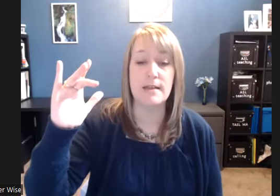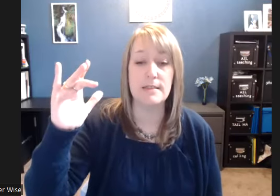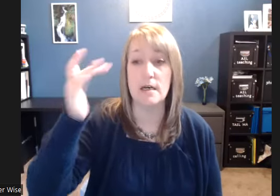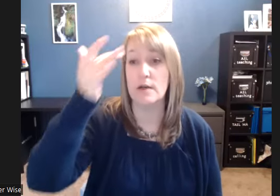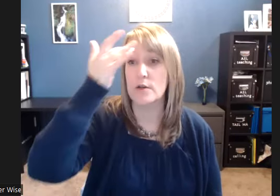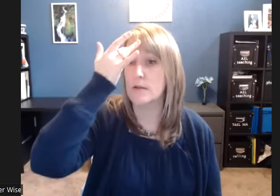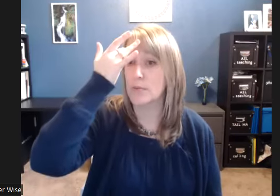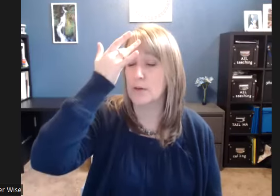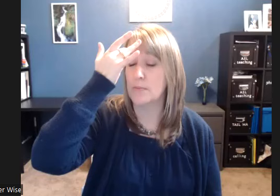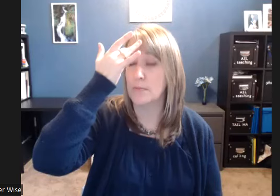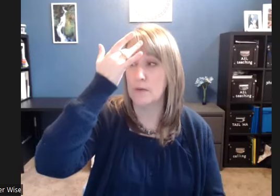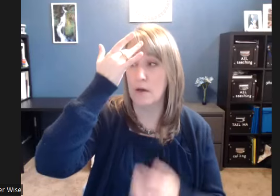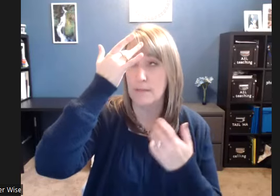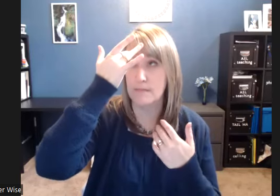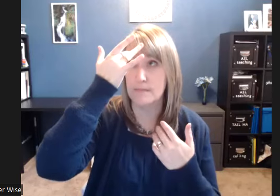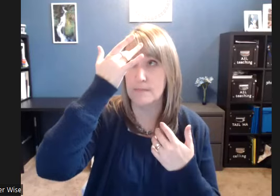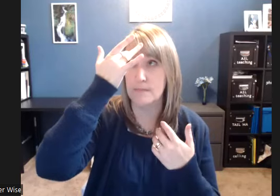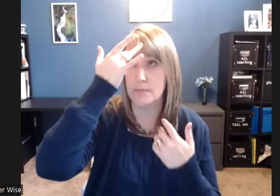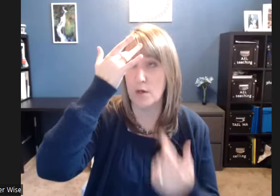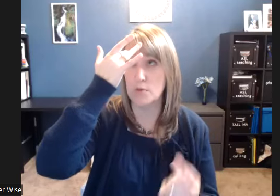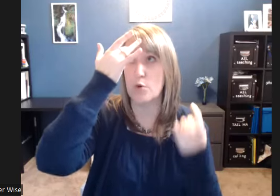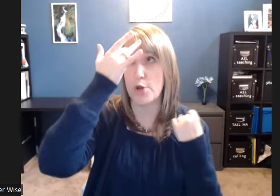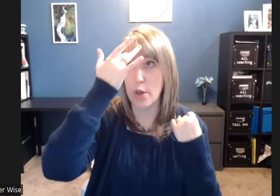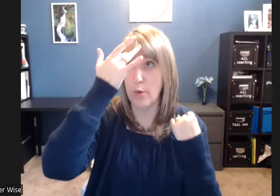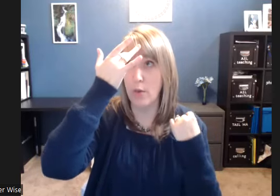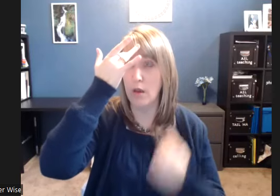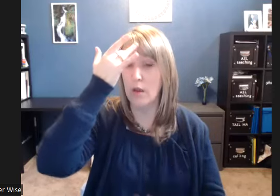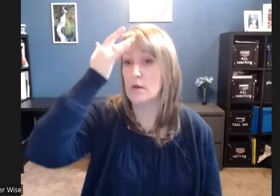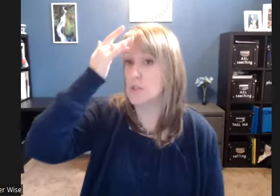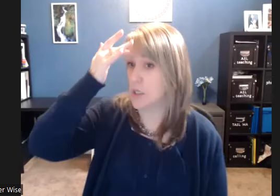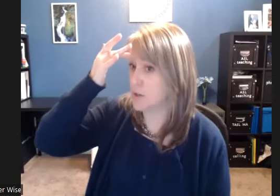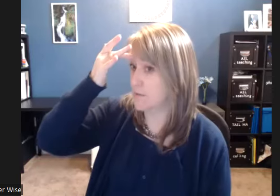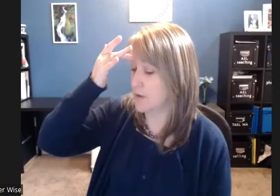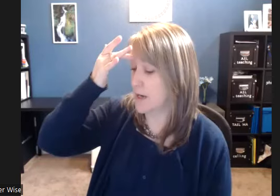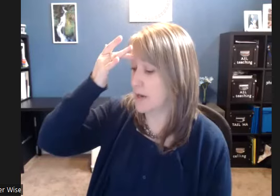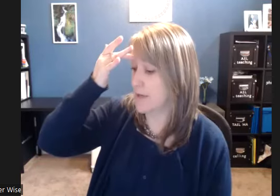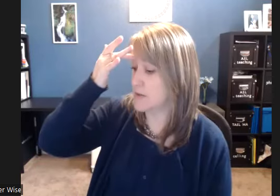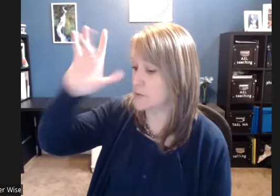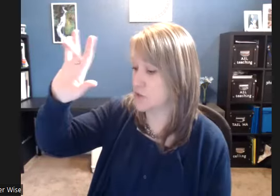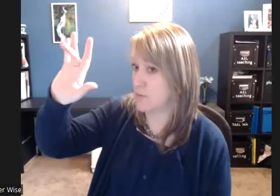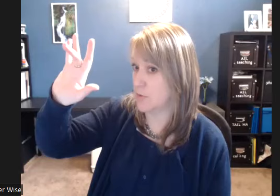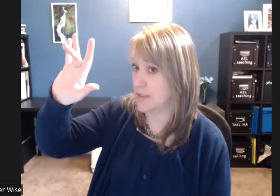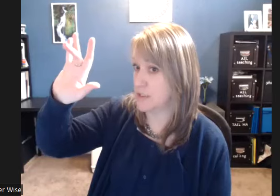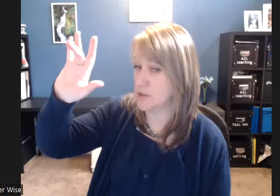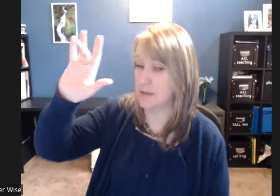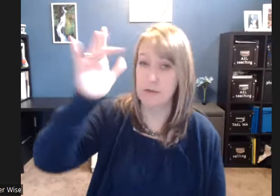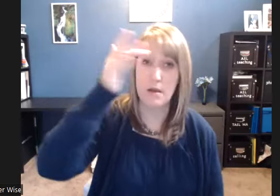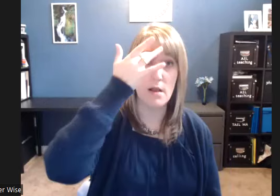And you're going to put your palm toward you, touch your forehead, and then switch your palm orientation.